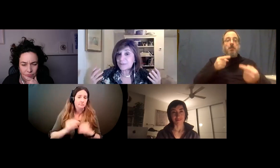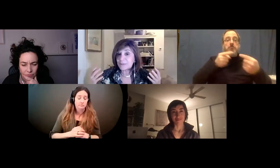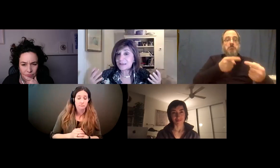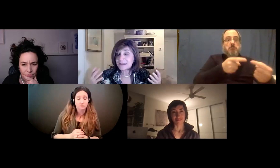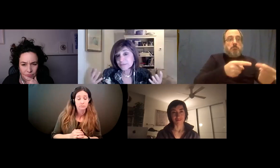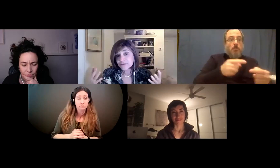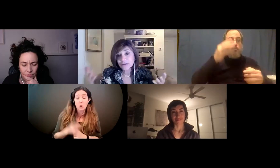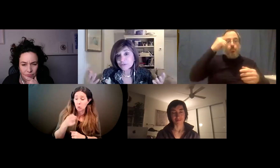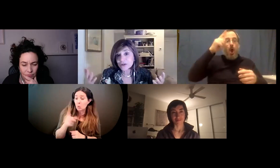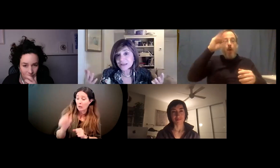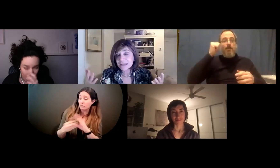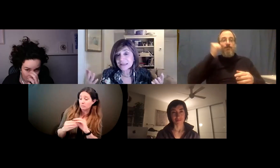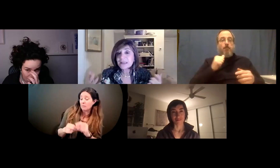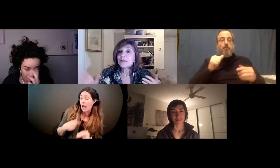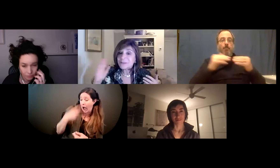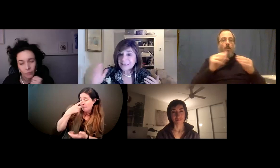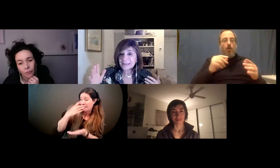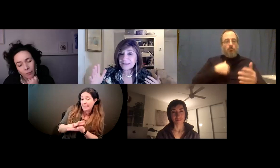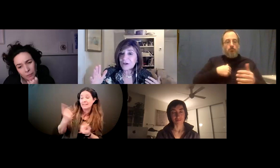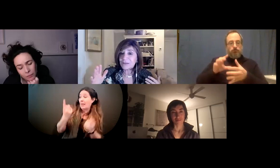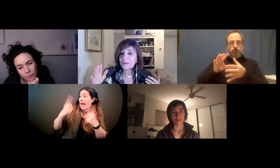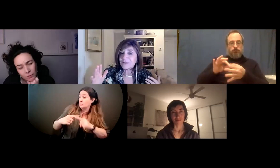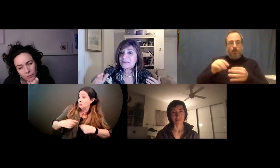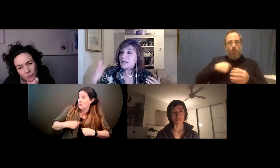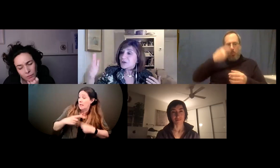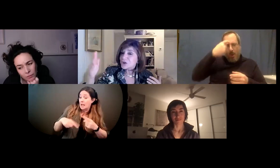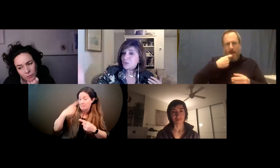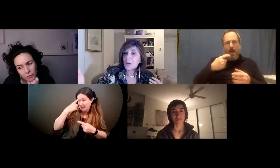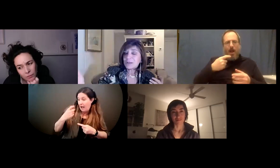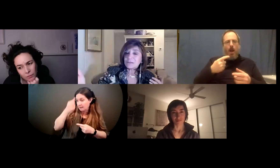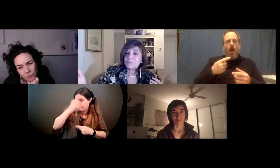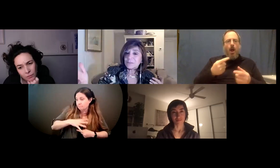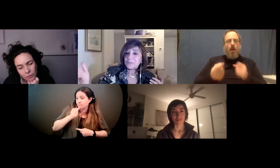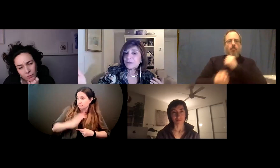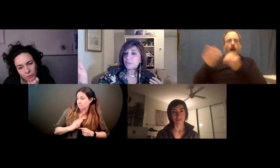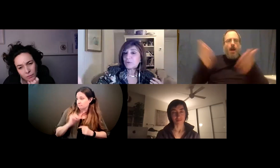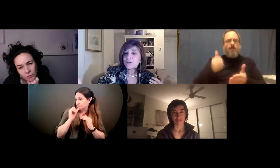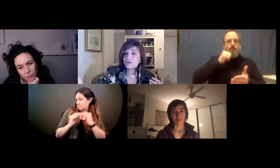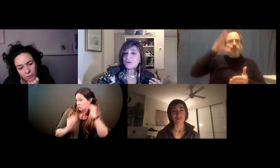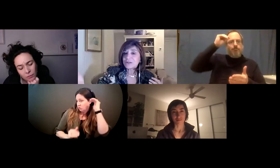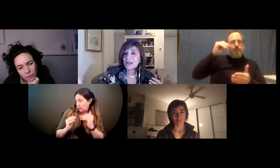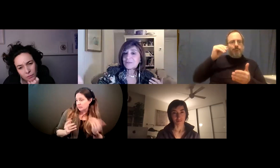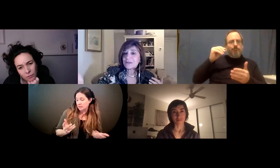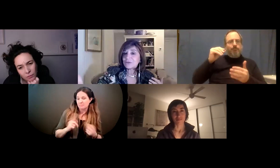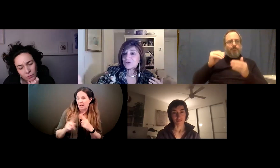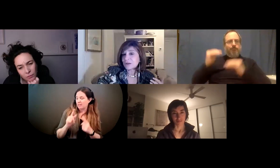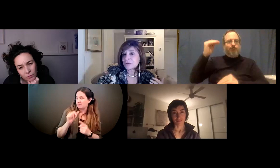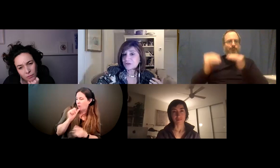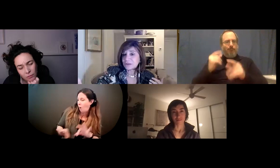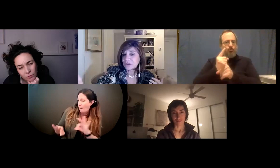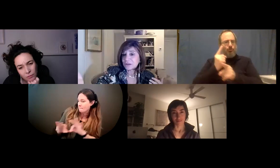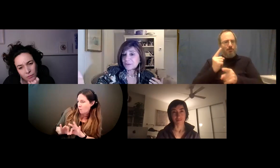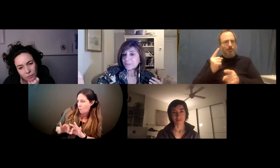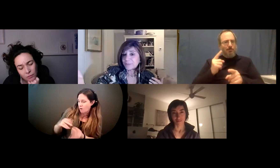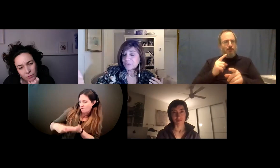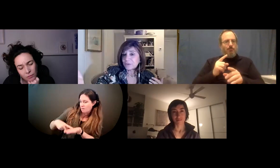me because of gender injustice, but let's not talk about this. Do you want me to report to the New York Times that you changed